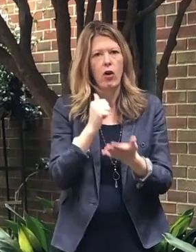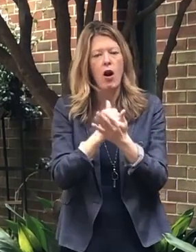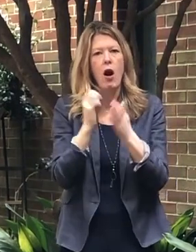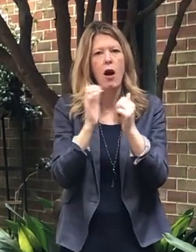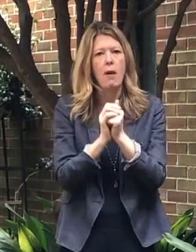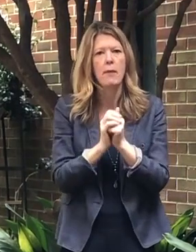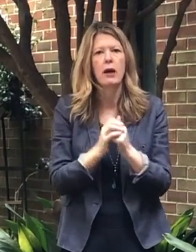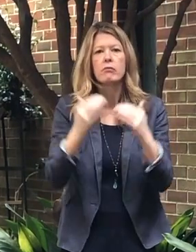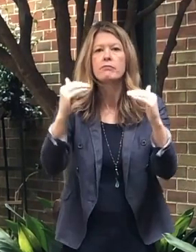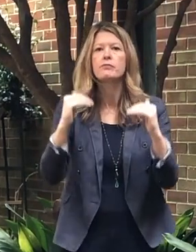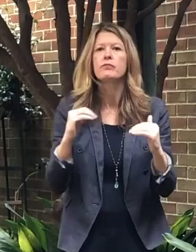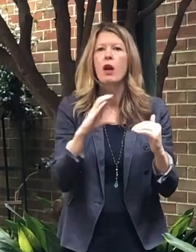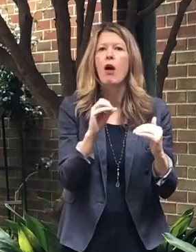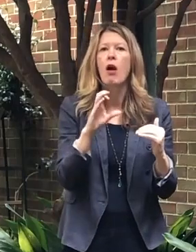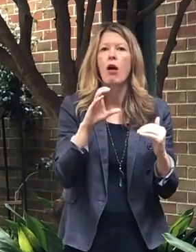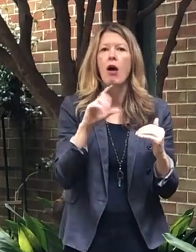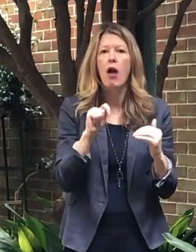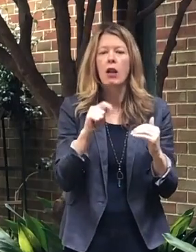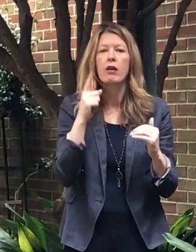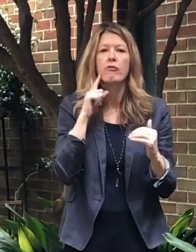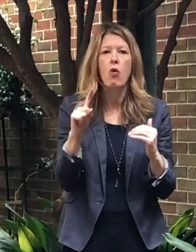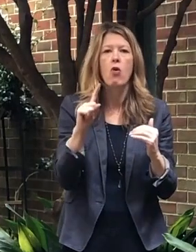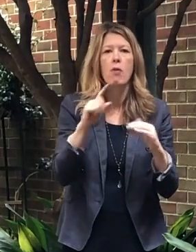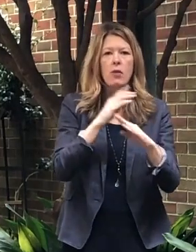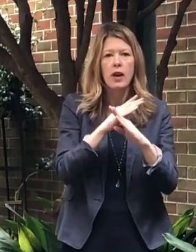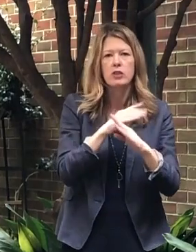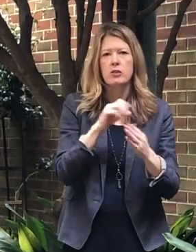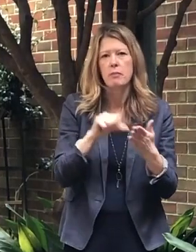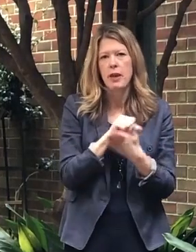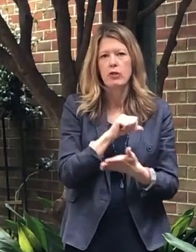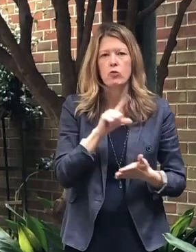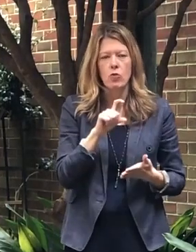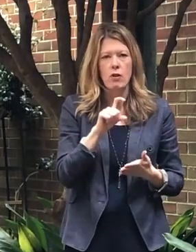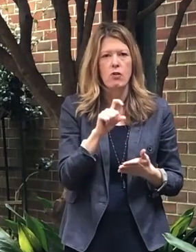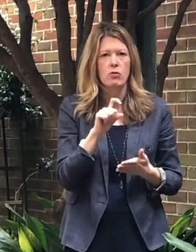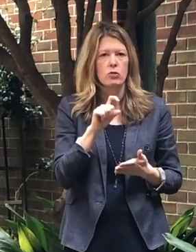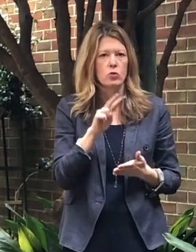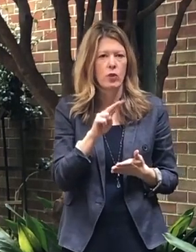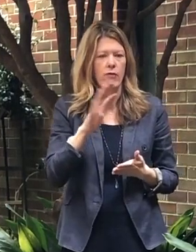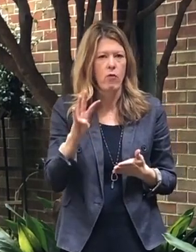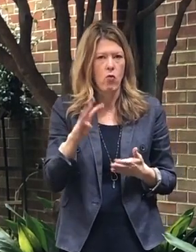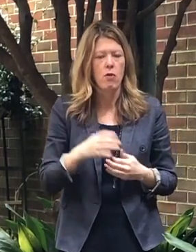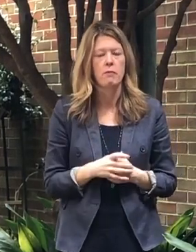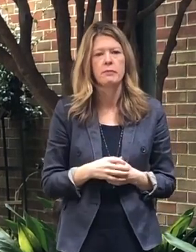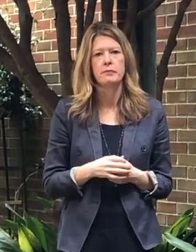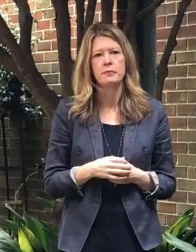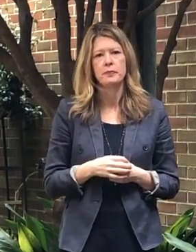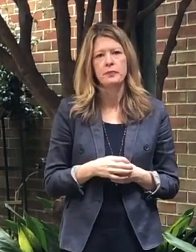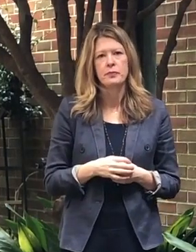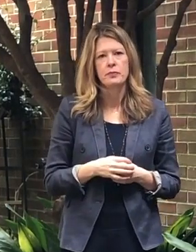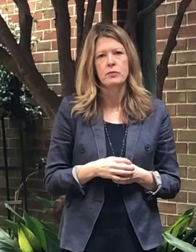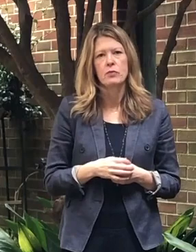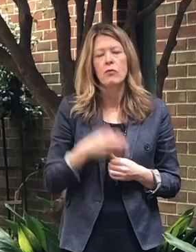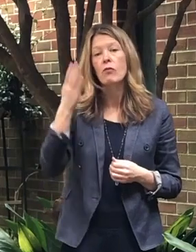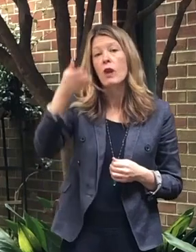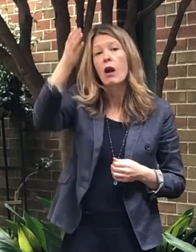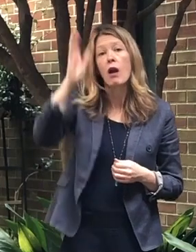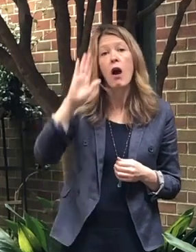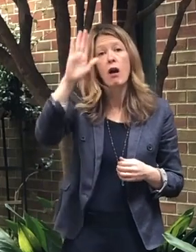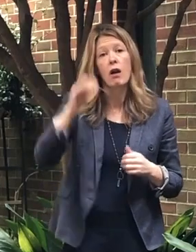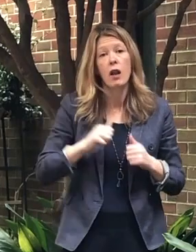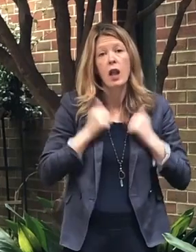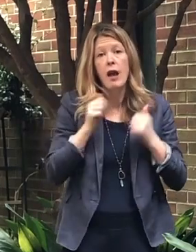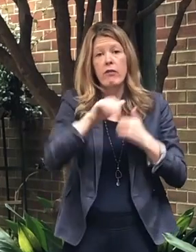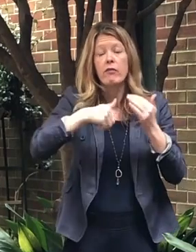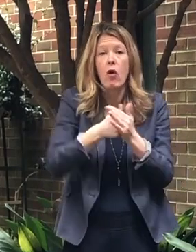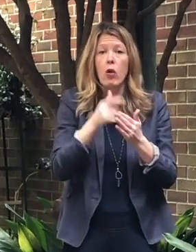The collect for protection is on page 124. O God, the life of all